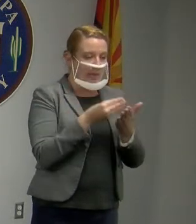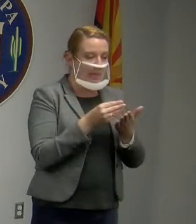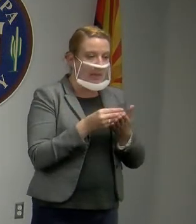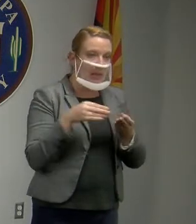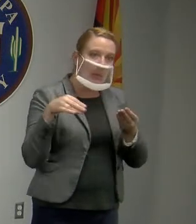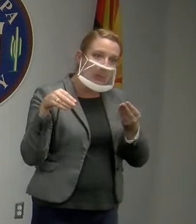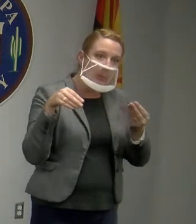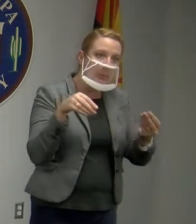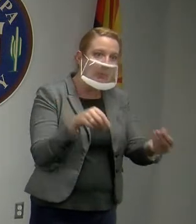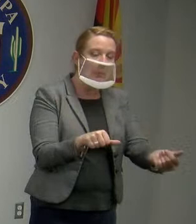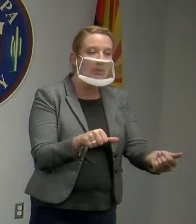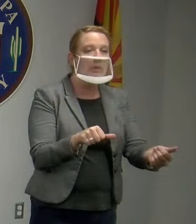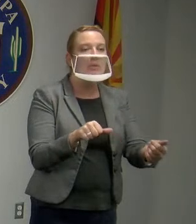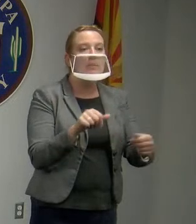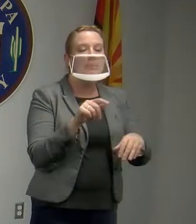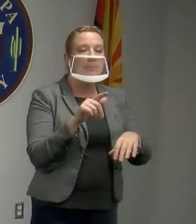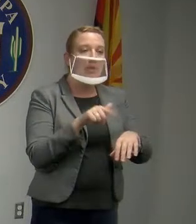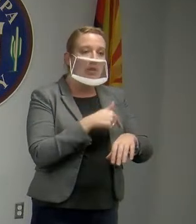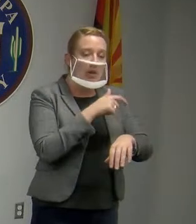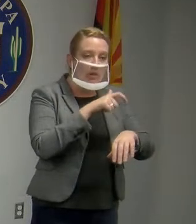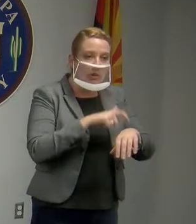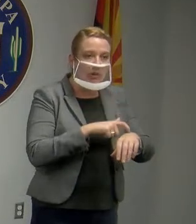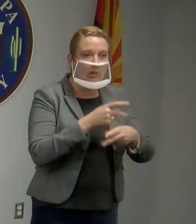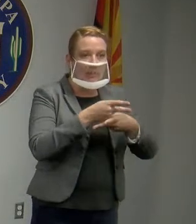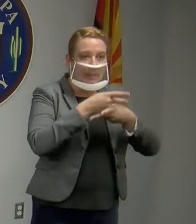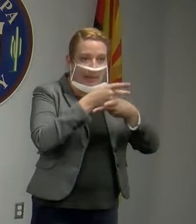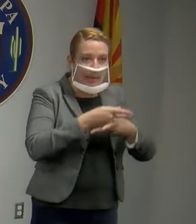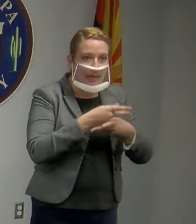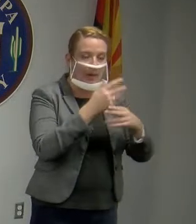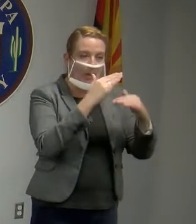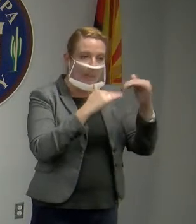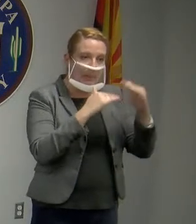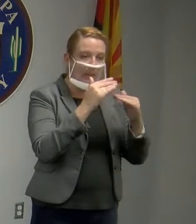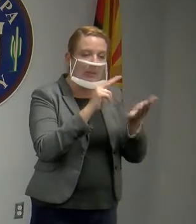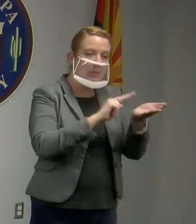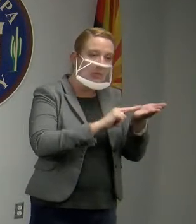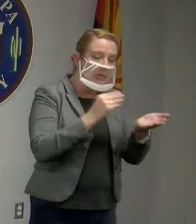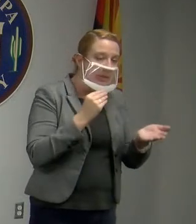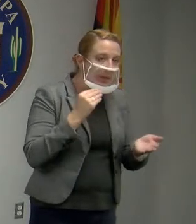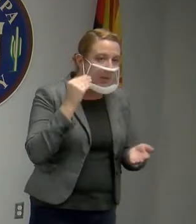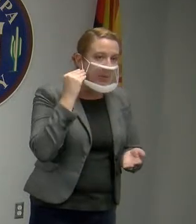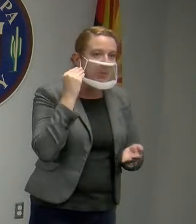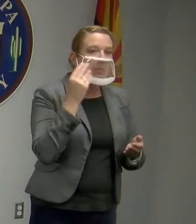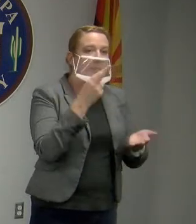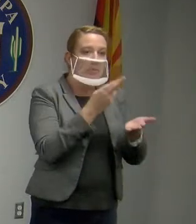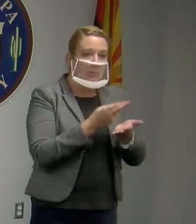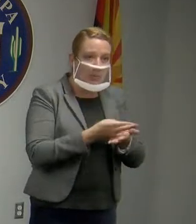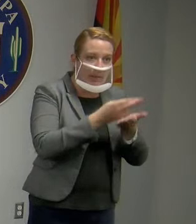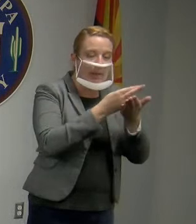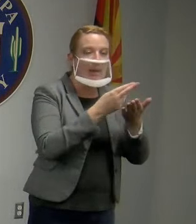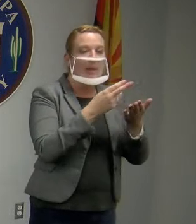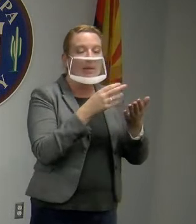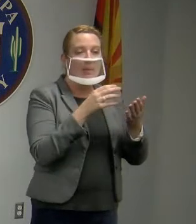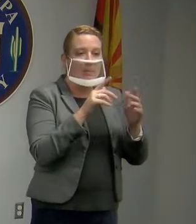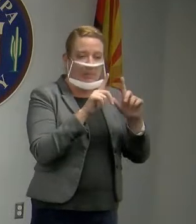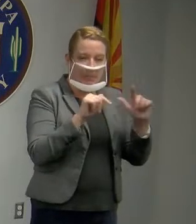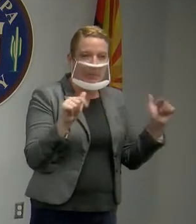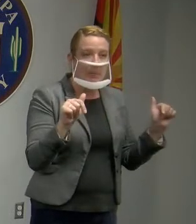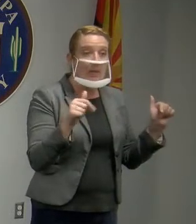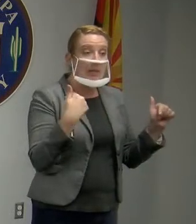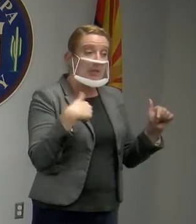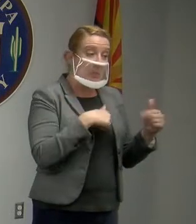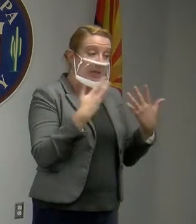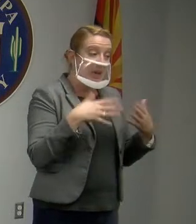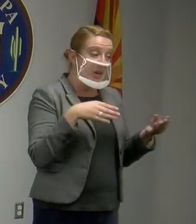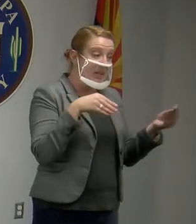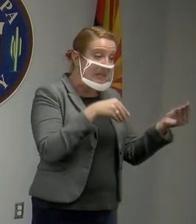these things were going on in March and April before the CARES Act money arrived. So once it did arrive and we knew how much